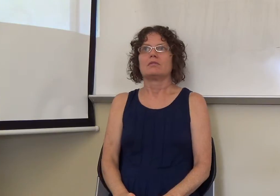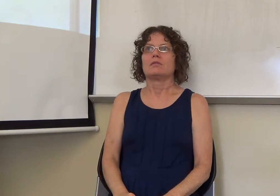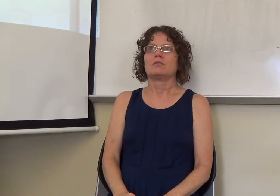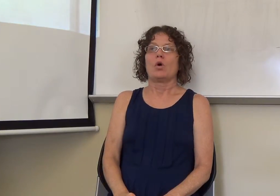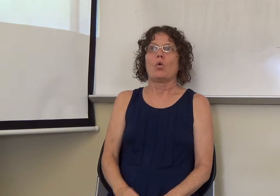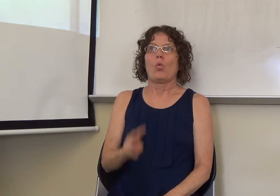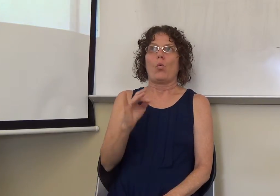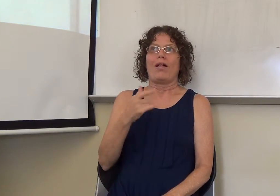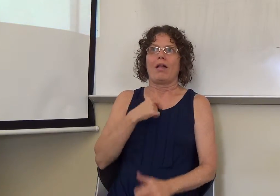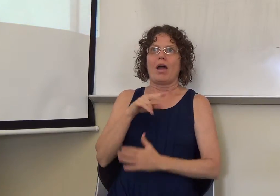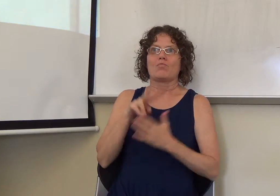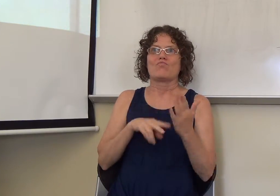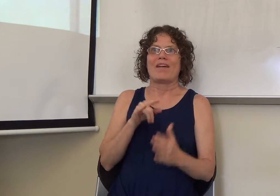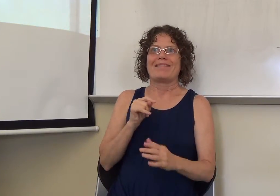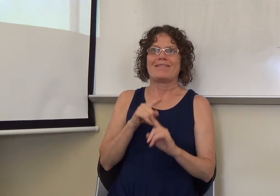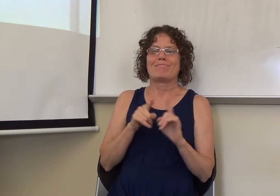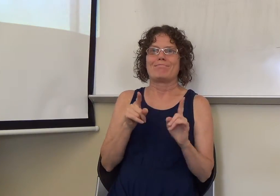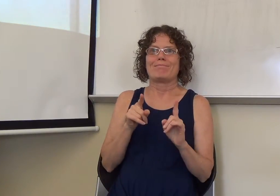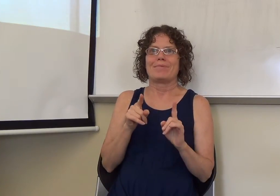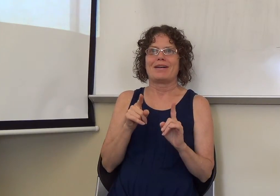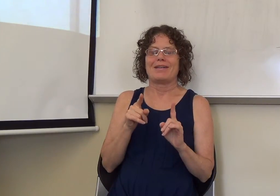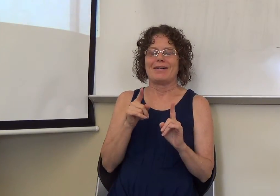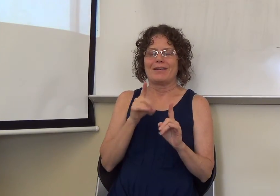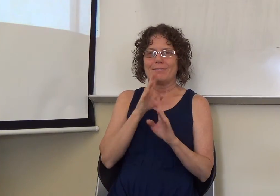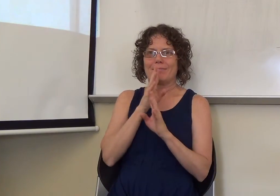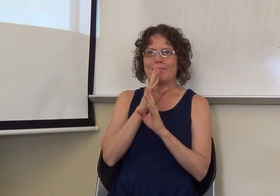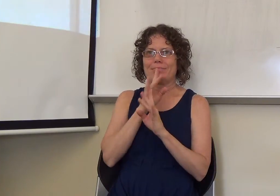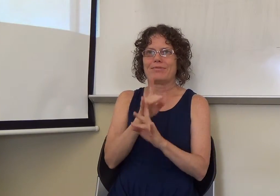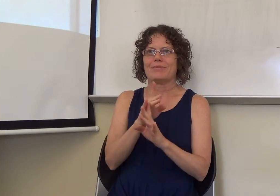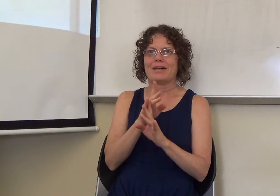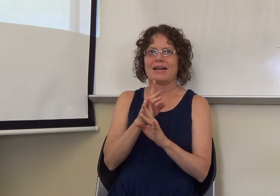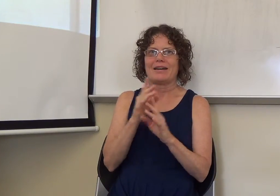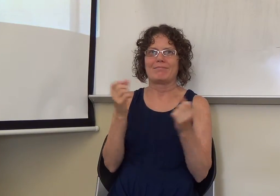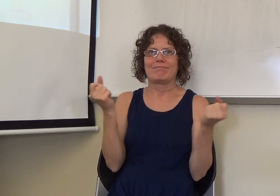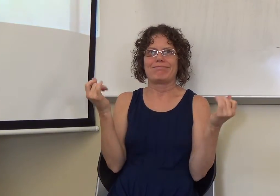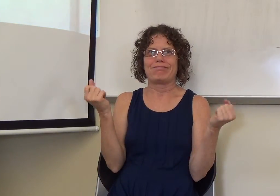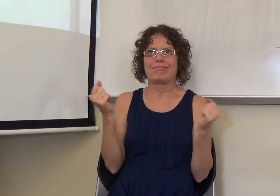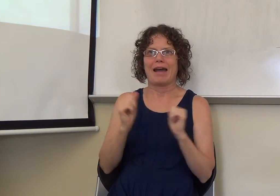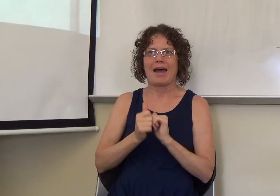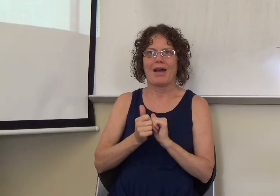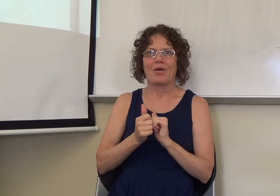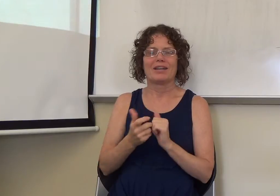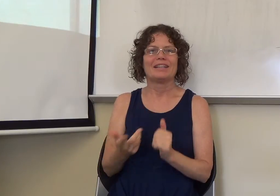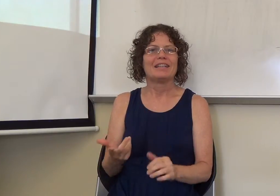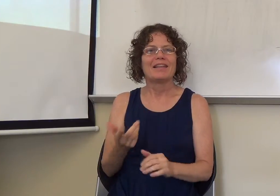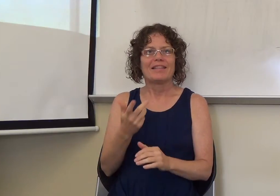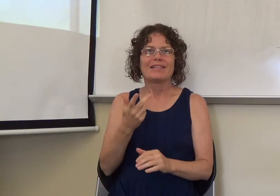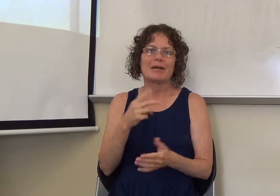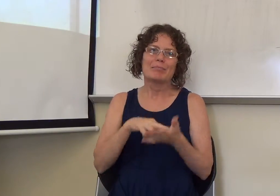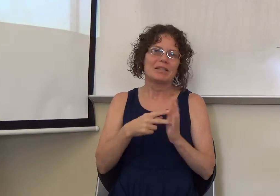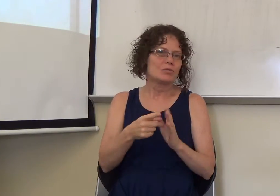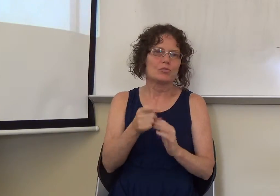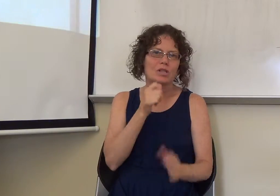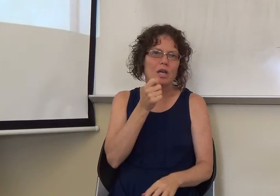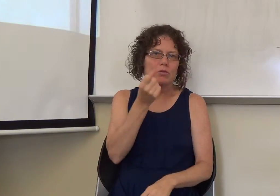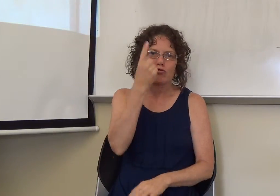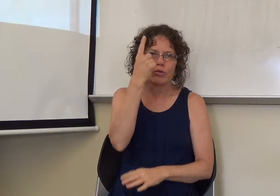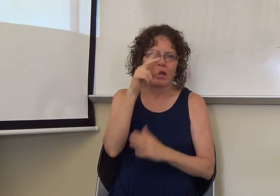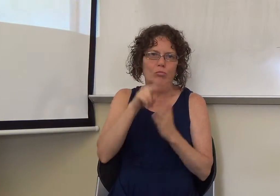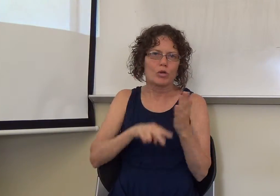it, but I can't put it into my own words. That says to me that you didn't understand it. Okay? And